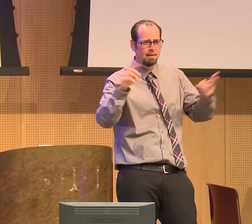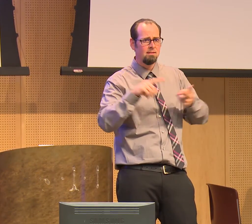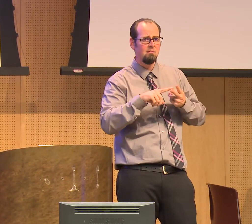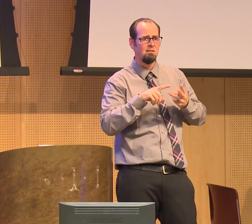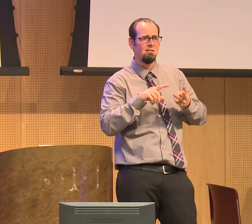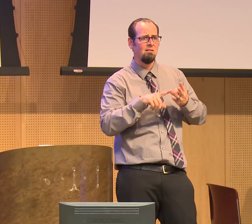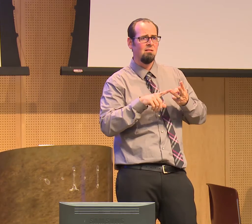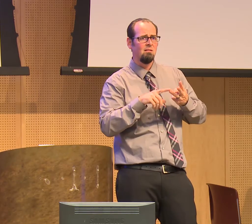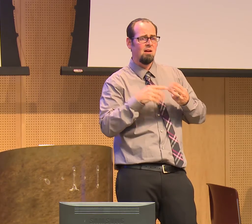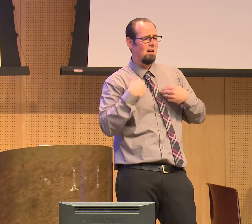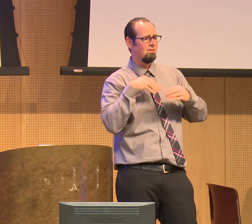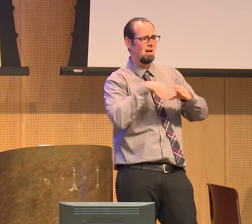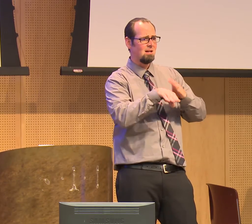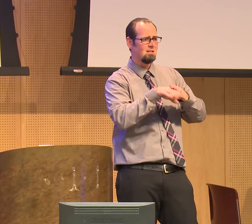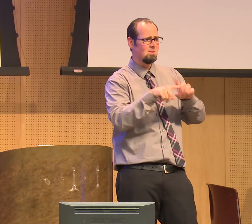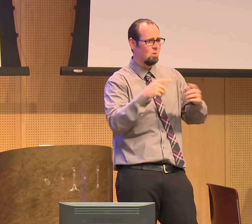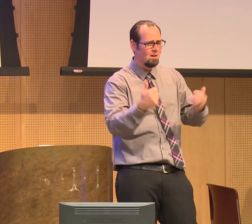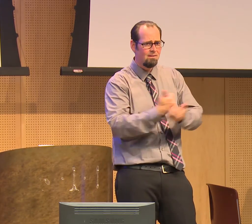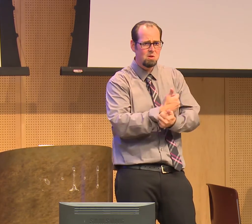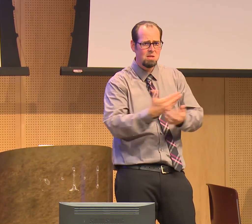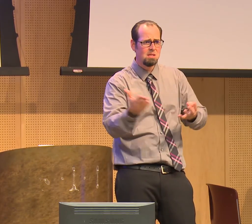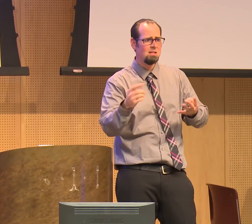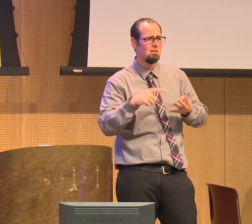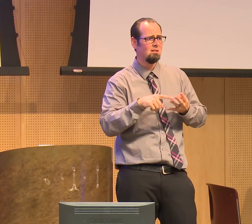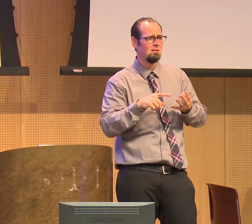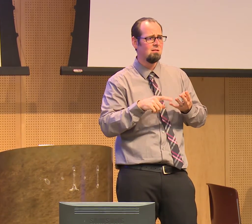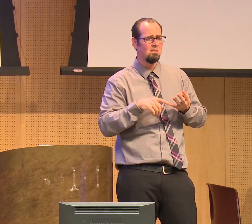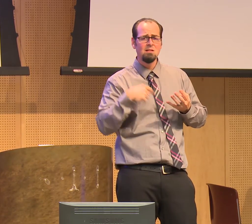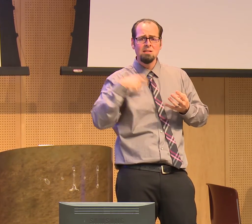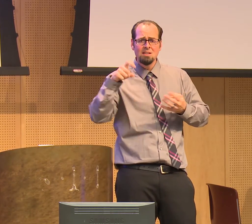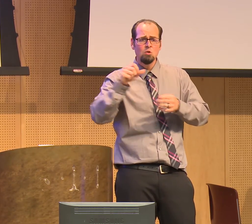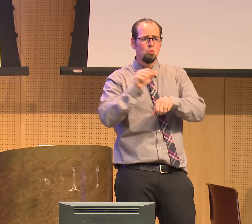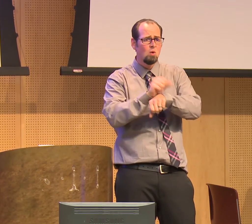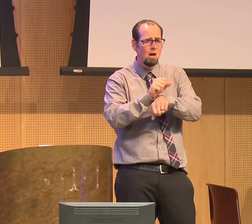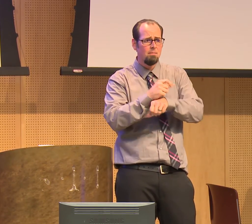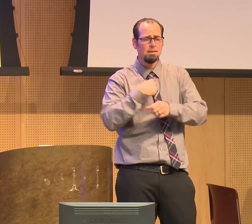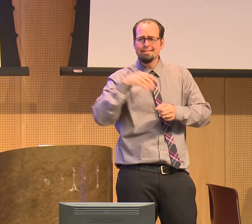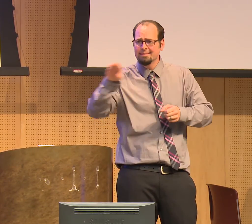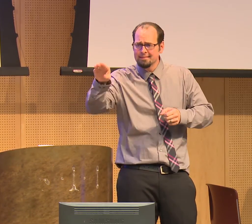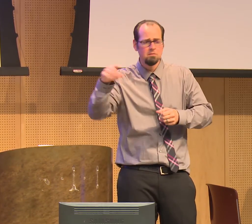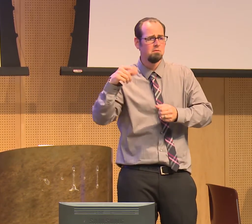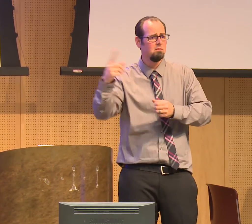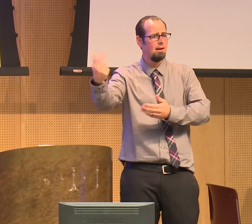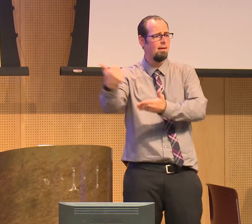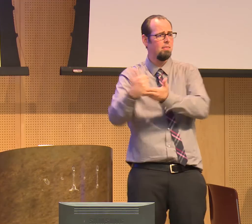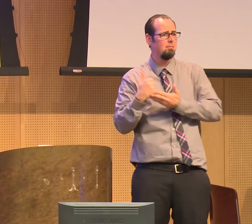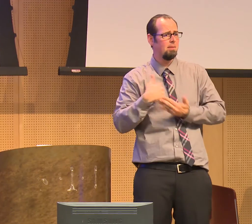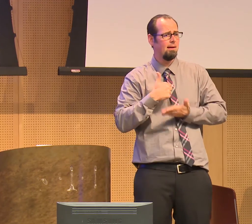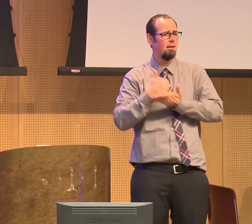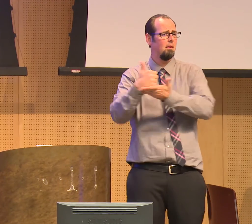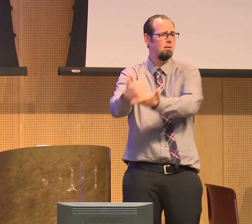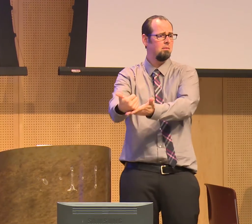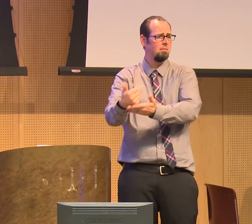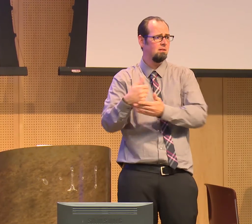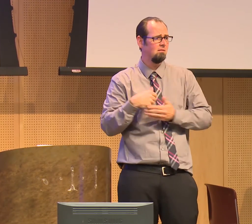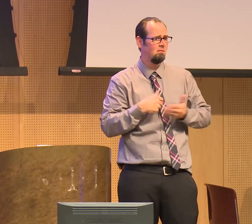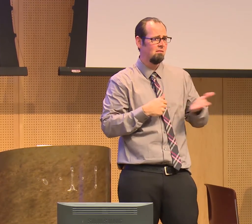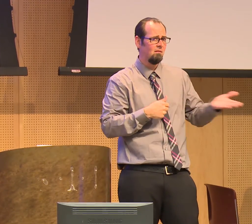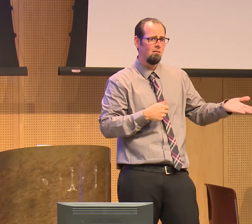open mind, remember to gain access to everything, and I needed a job. And I also considered the idea of